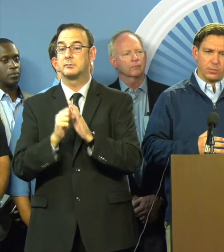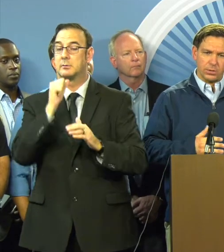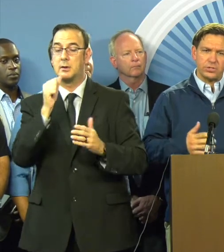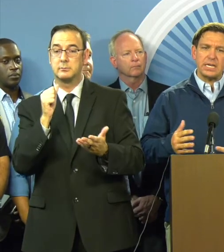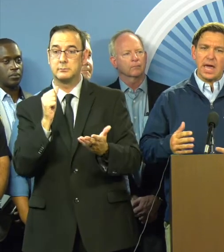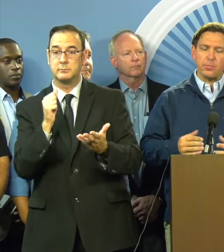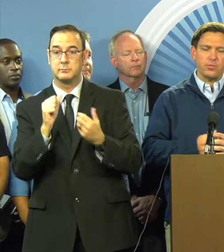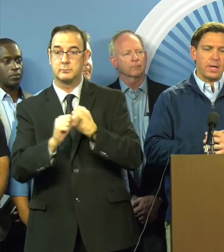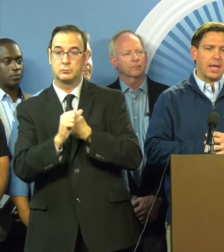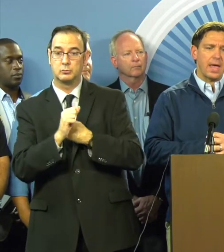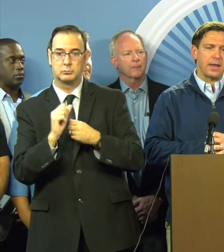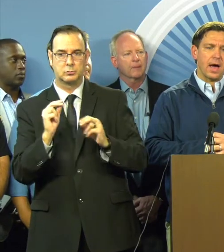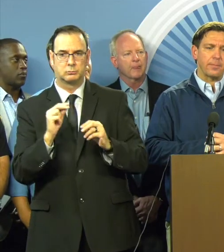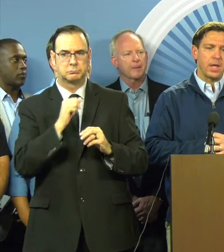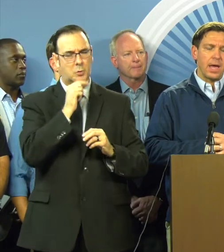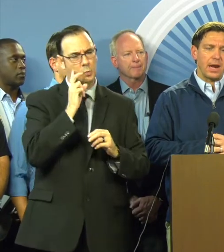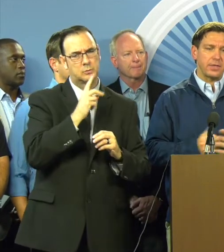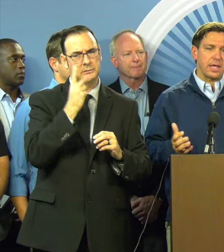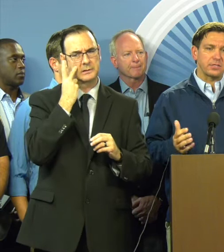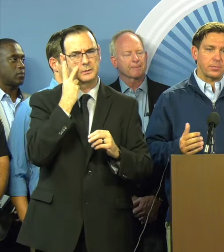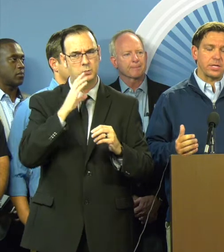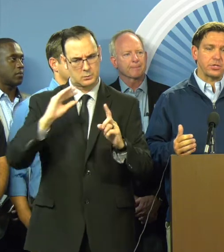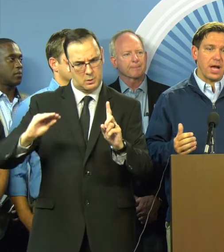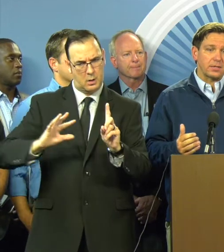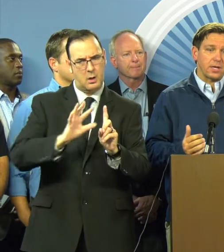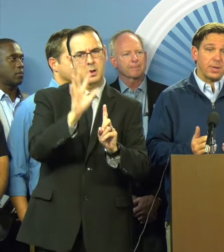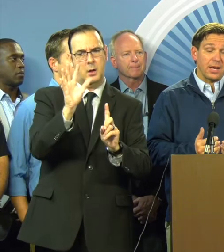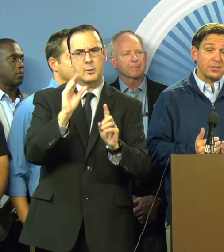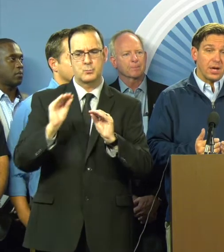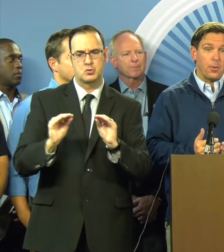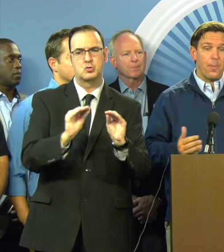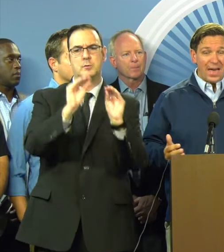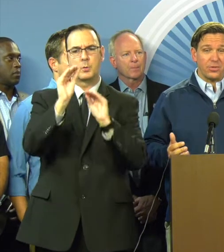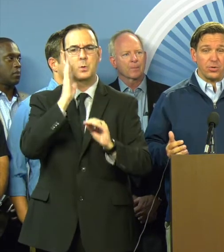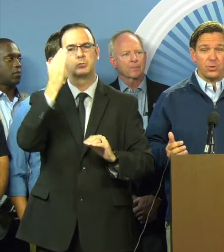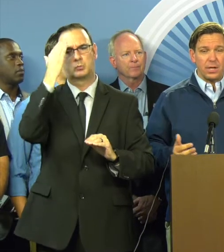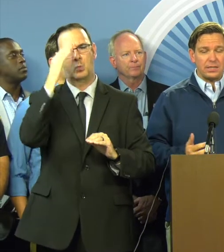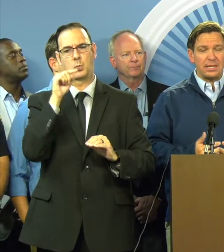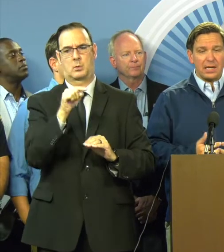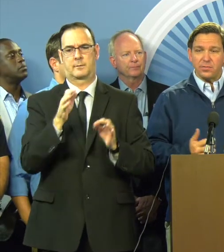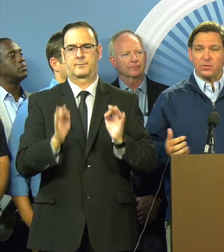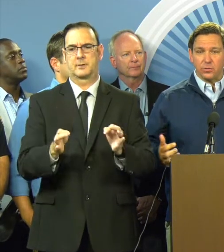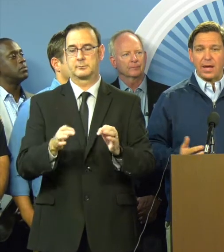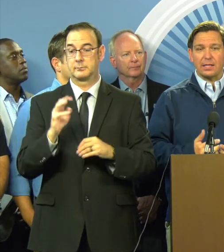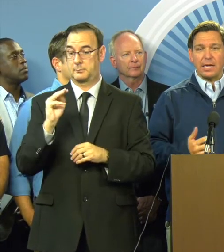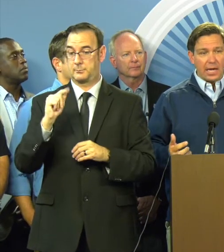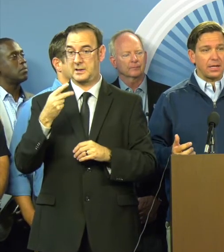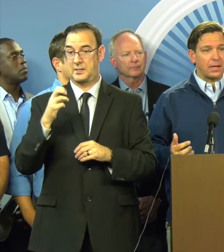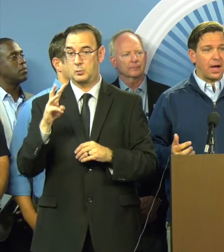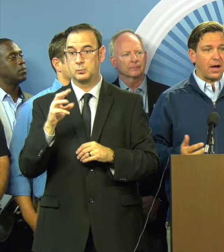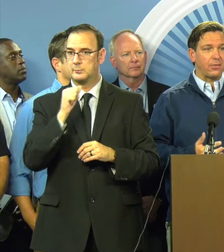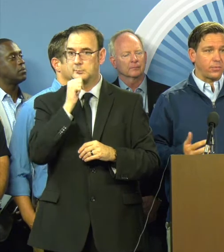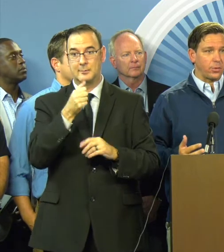but we're seeing that movement, and I think that's something that you're cognizant of because Matthew did not even directly